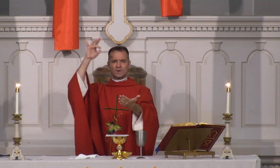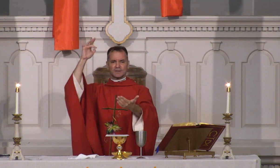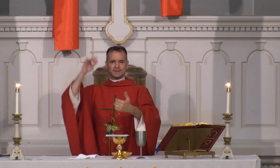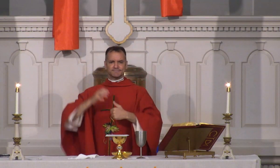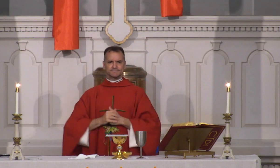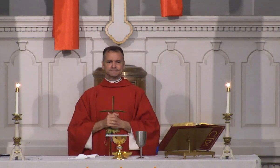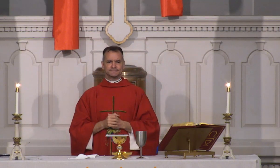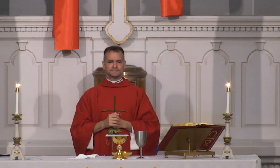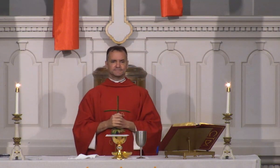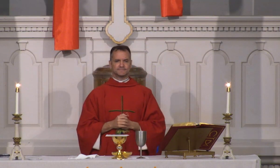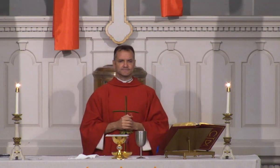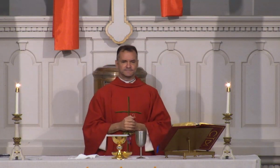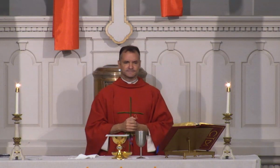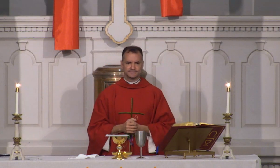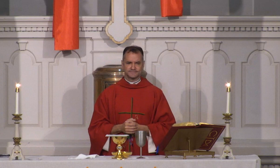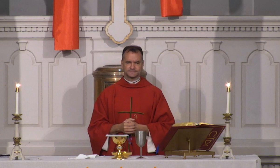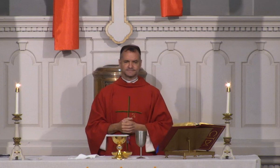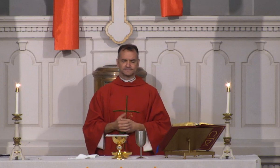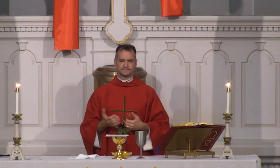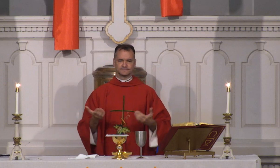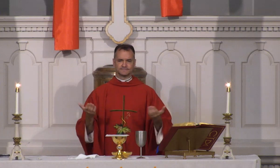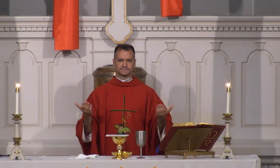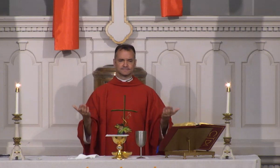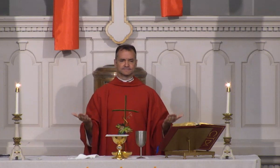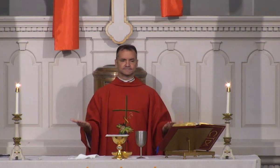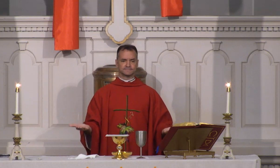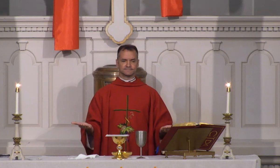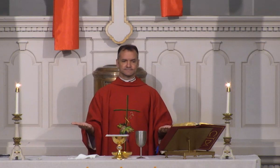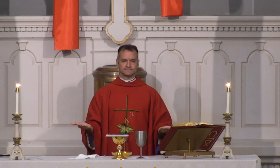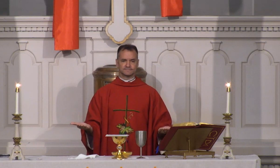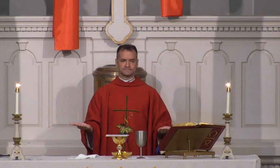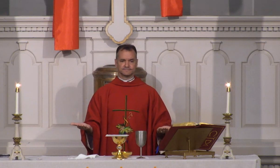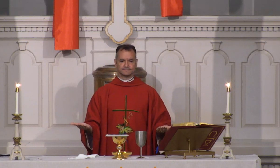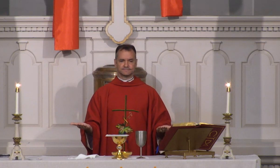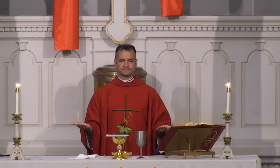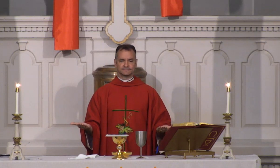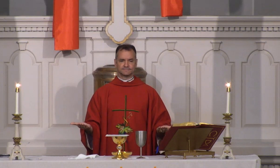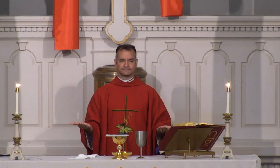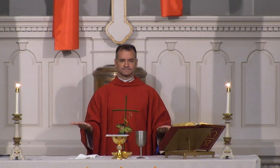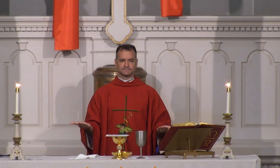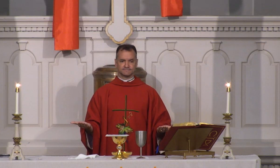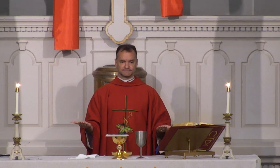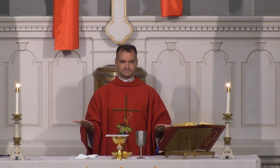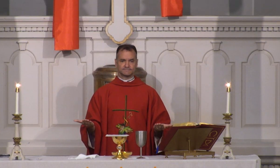together the unending hymn of your glory as they acclaim.